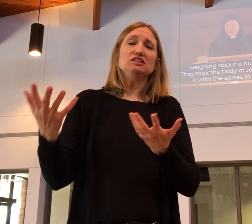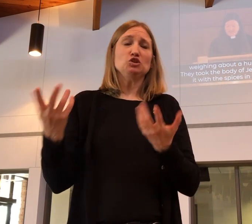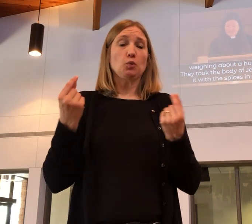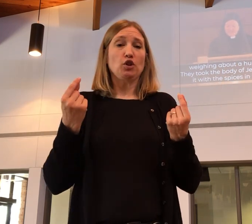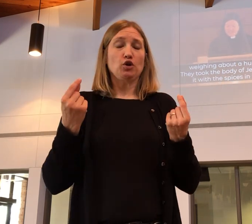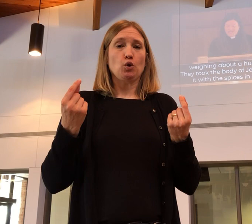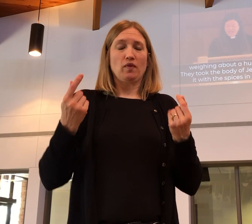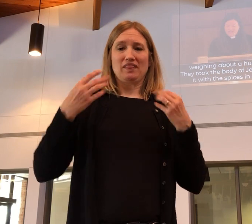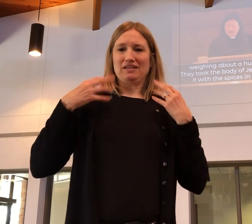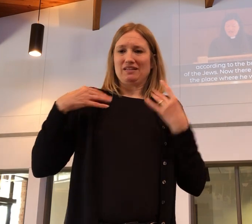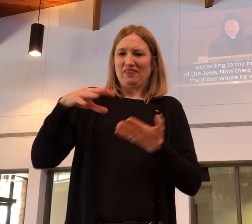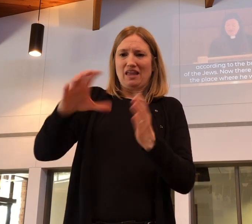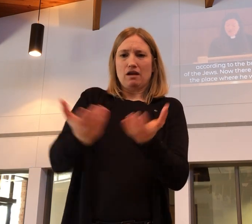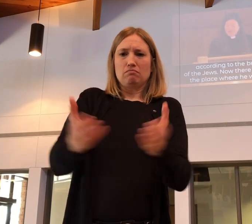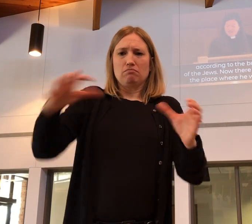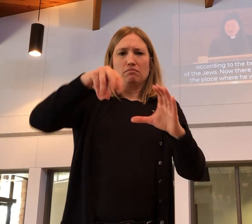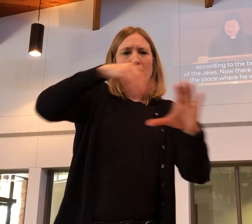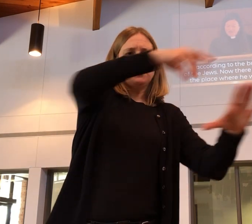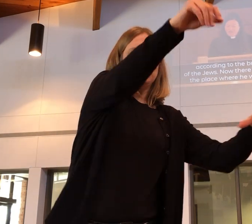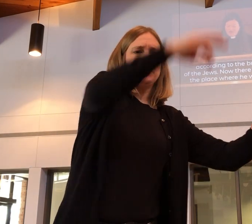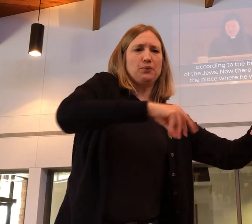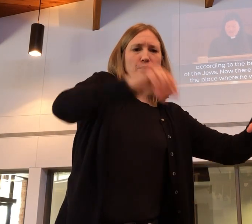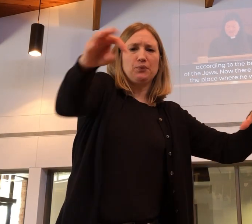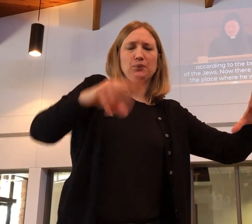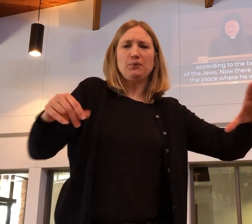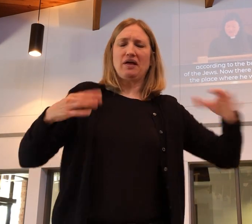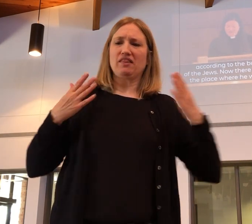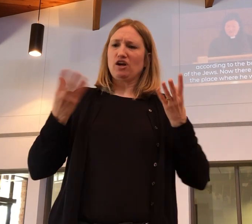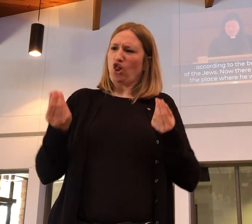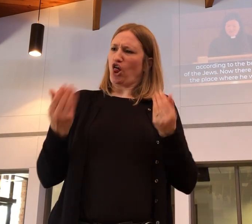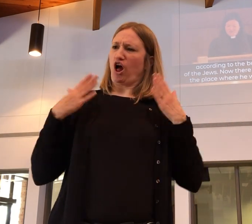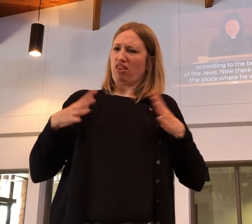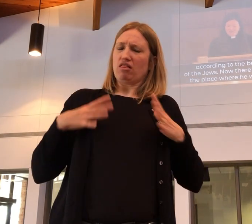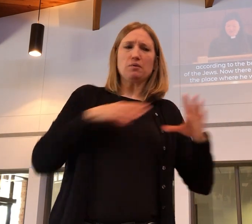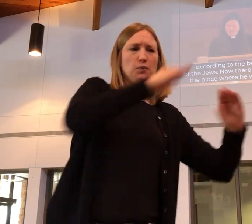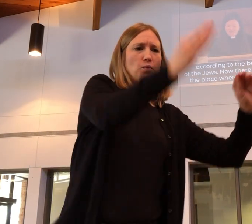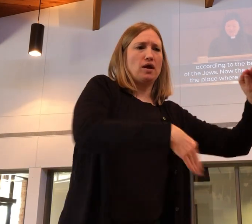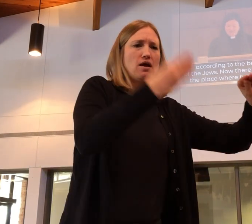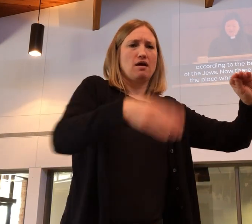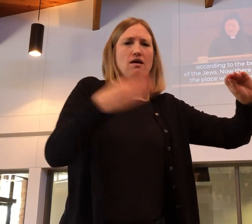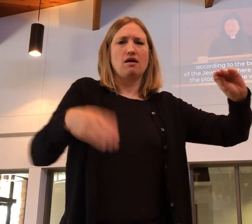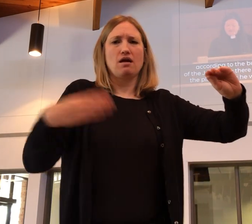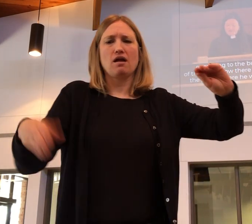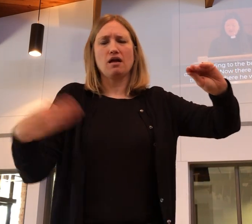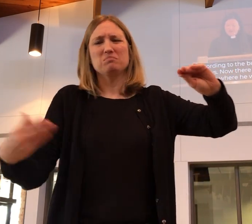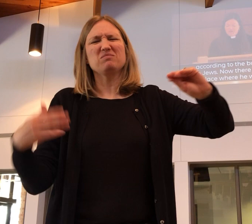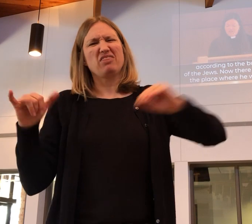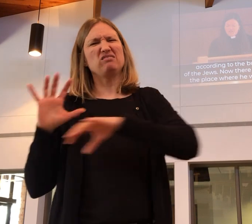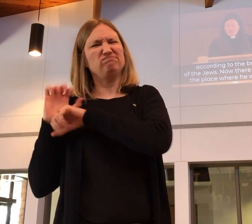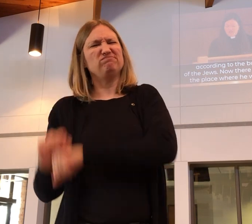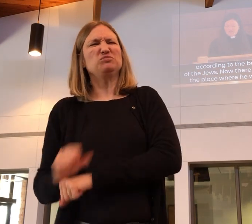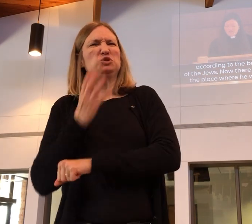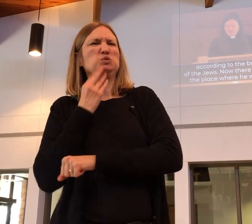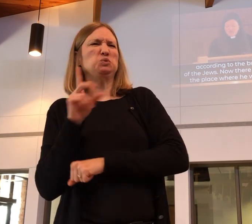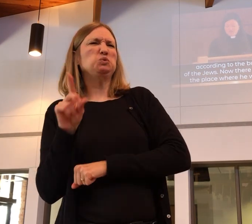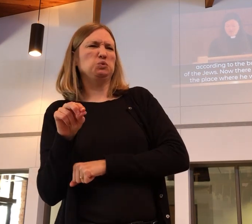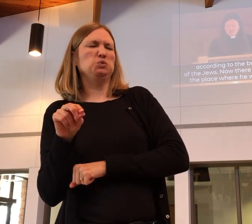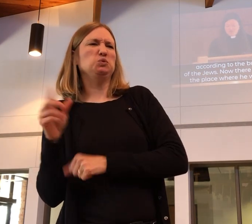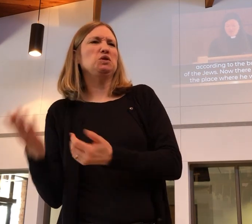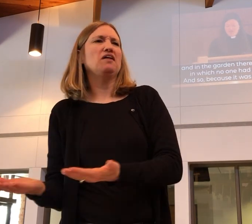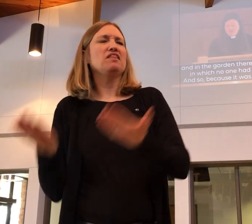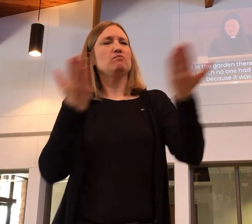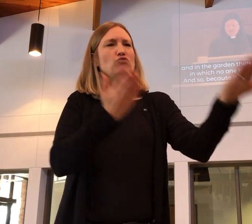the spices and linen cloth according to the burial custom of the Jews. Now there was a garden in the place where he